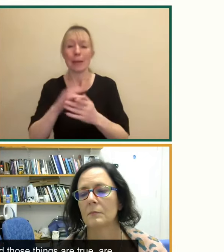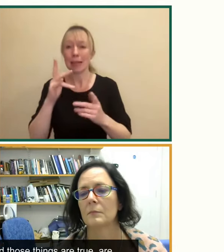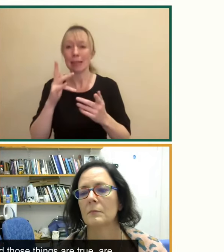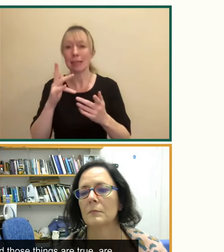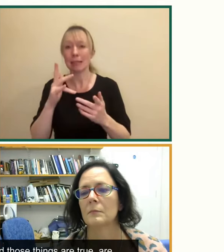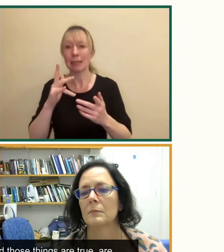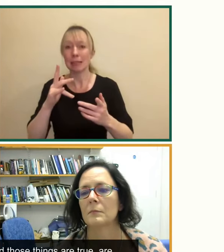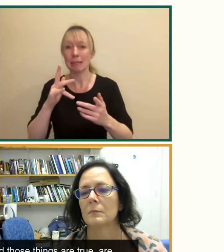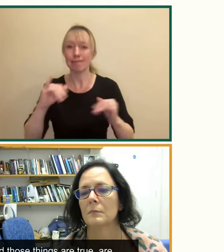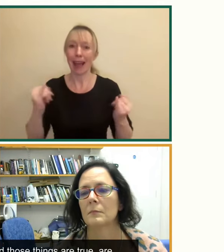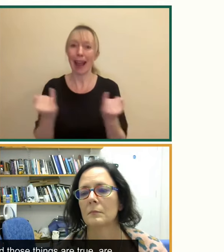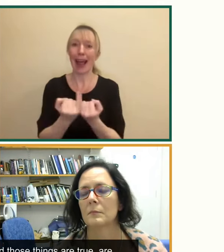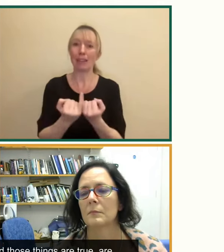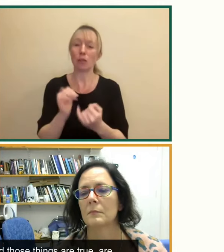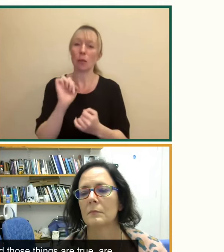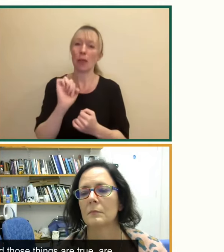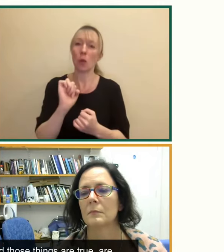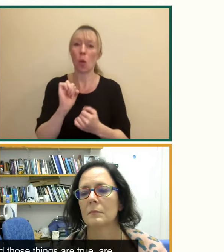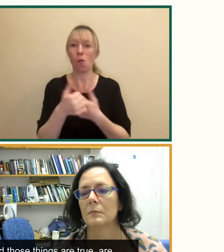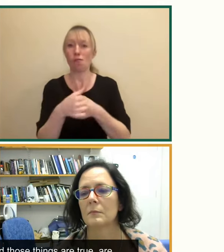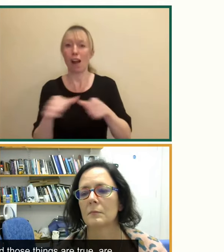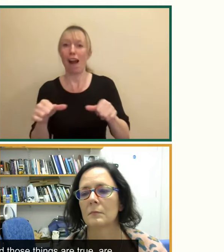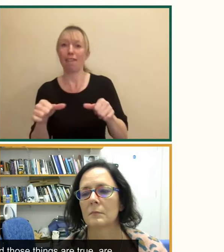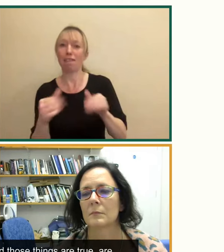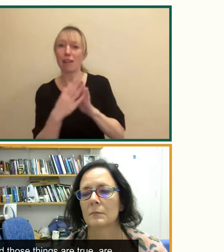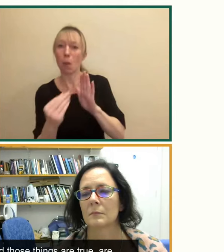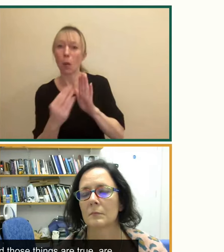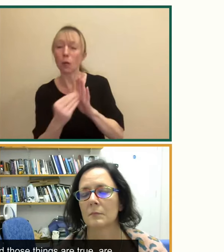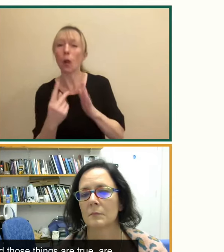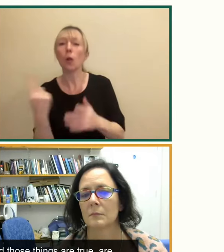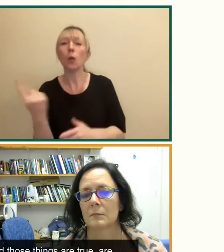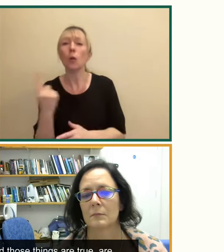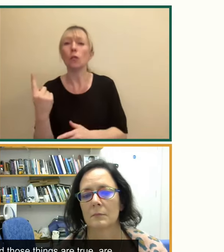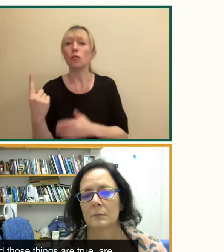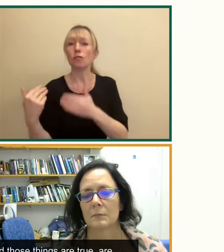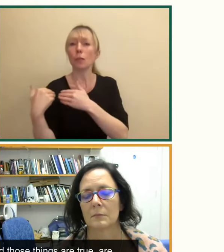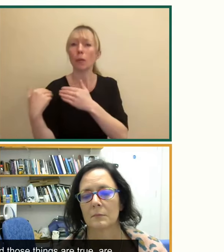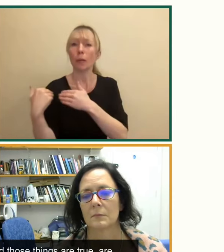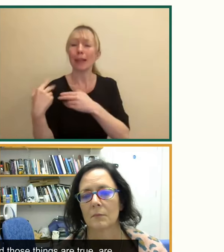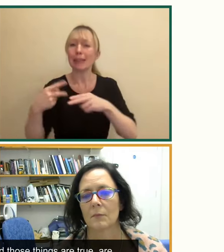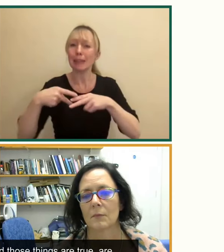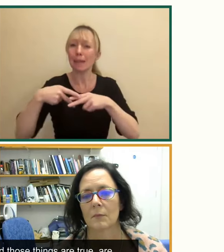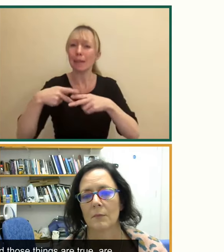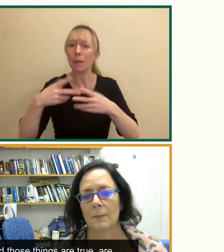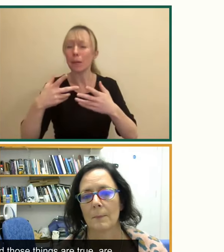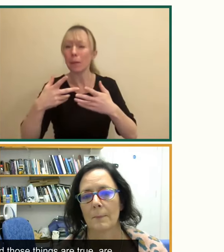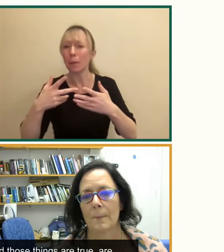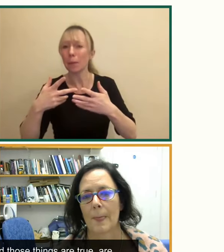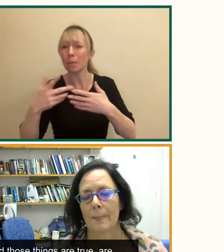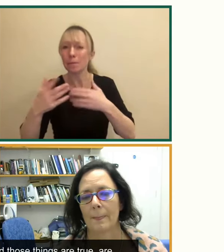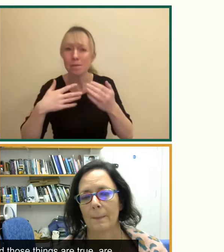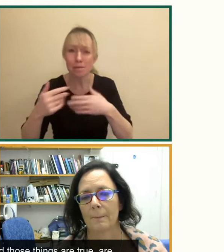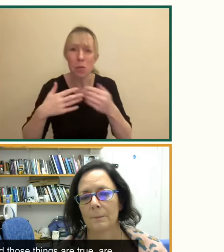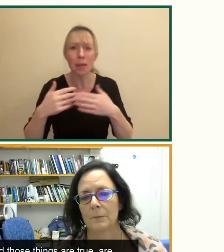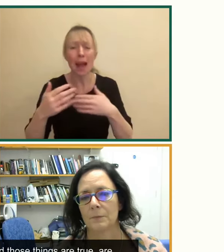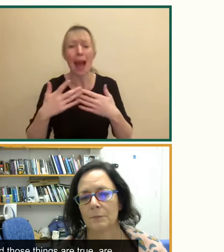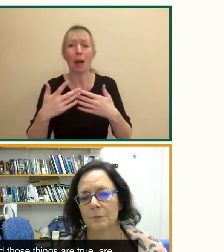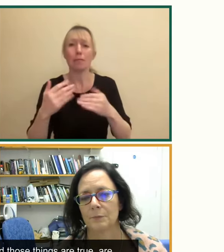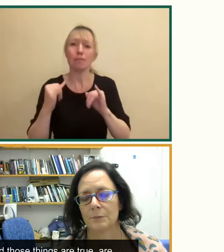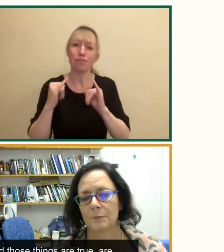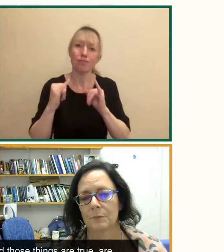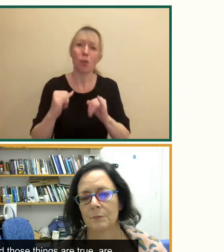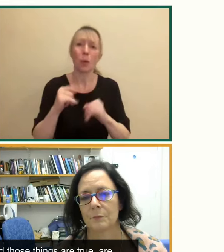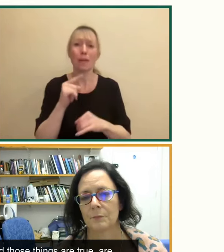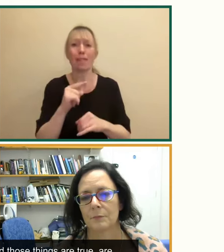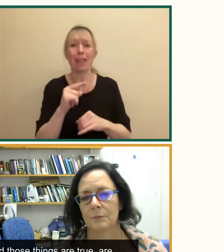you prize? And whose responsibility is it to fix the wrongness of that kind of